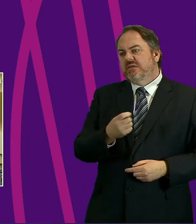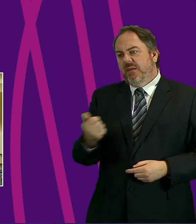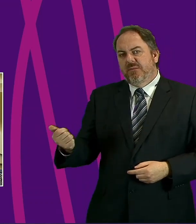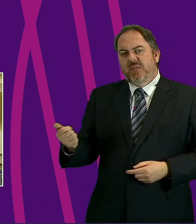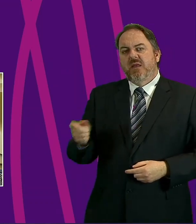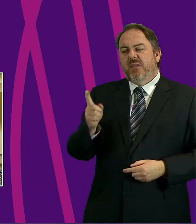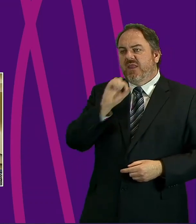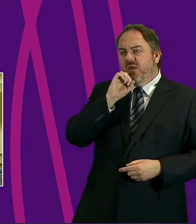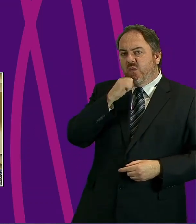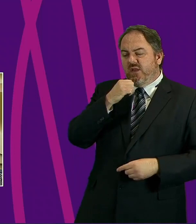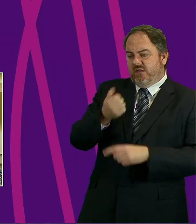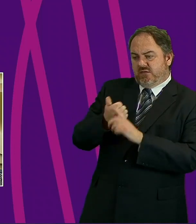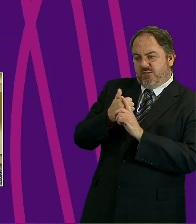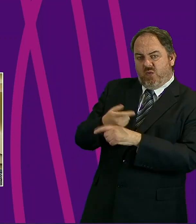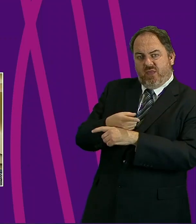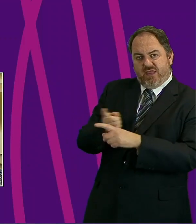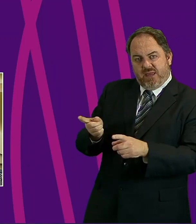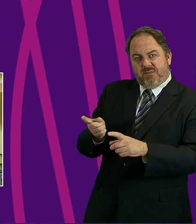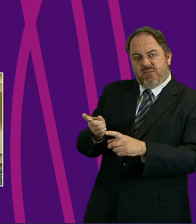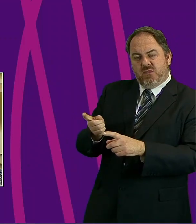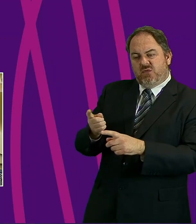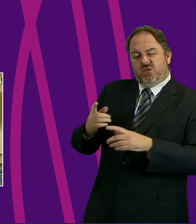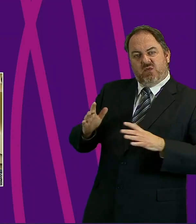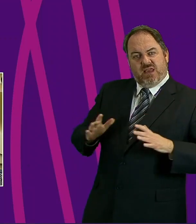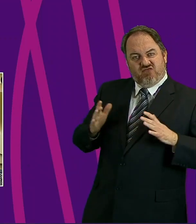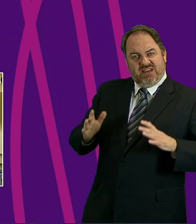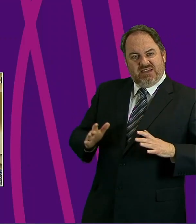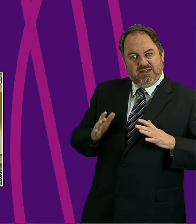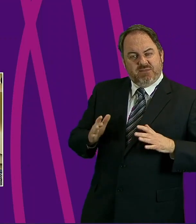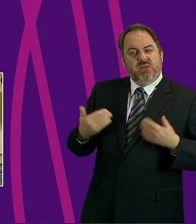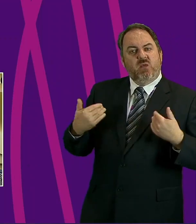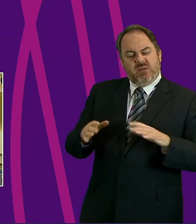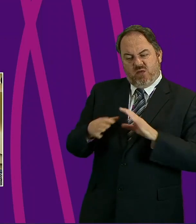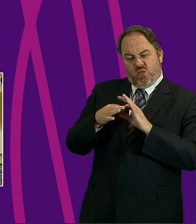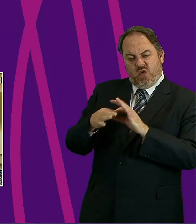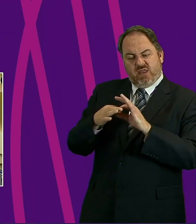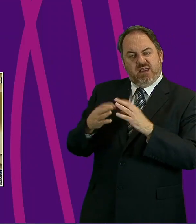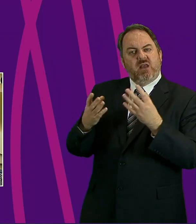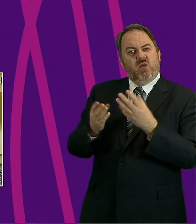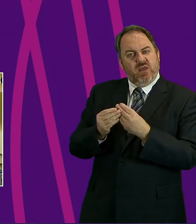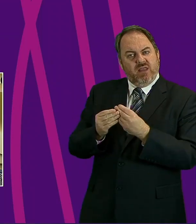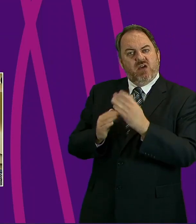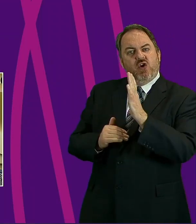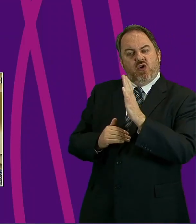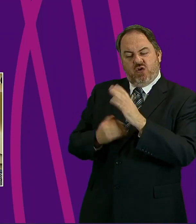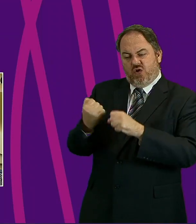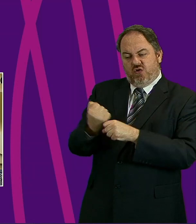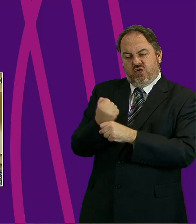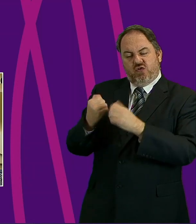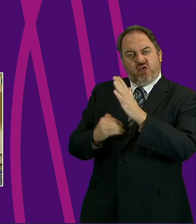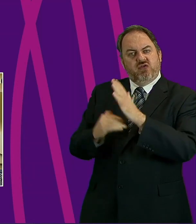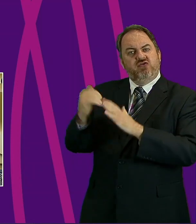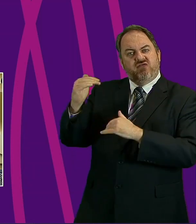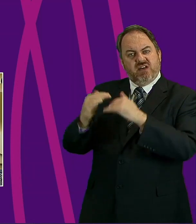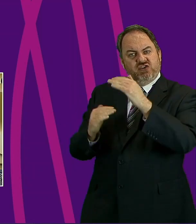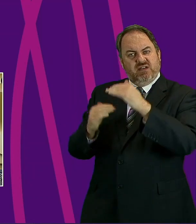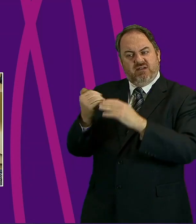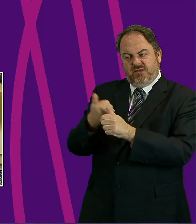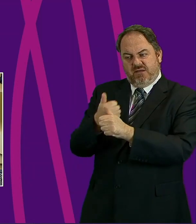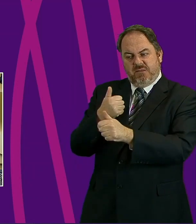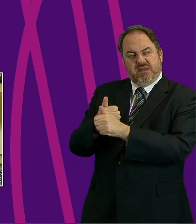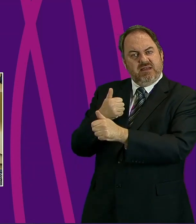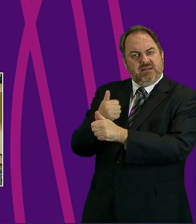preparatory work. There has been particular engagement with the construction sector. The construction leadership group itself has